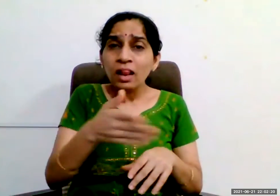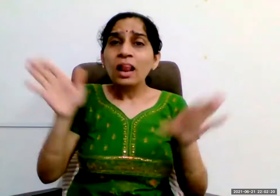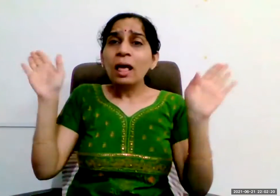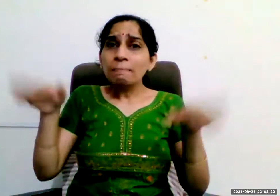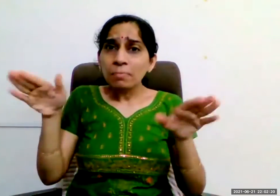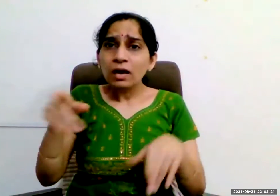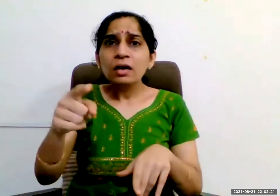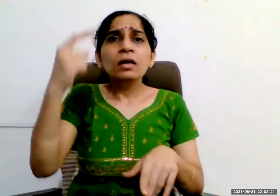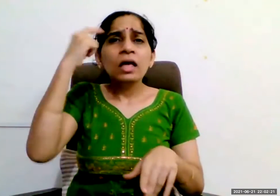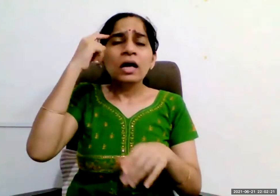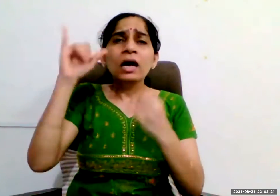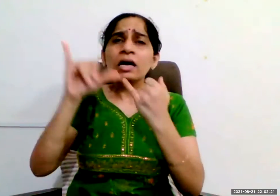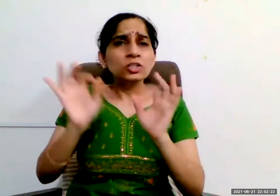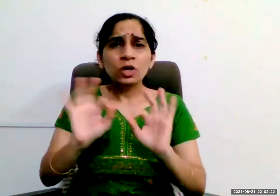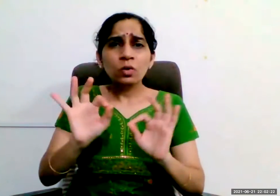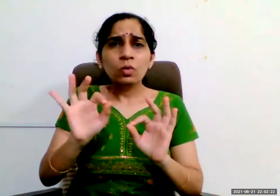requirements to live.